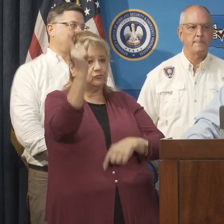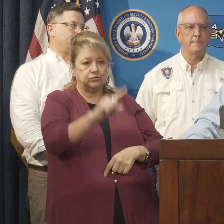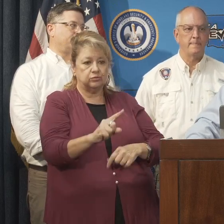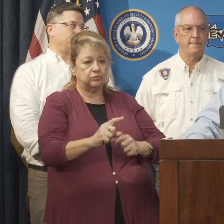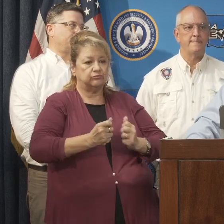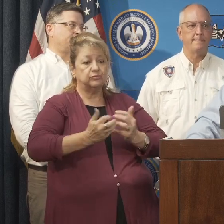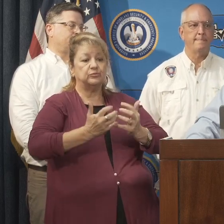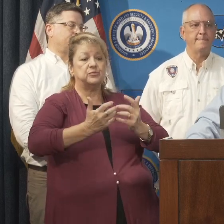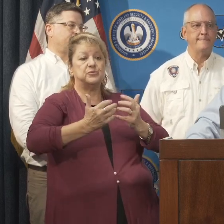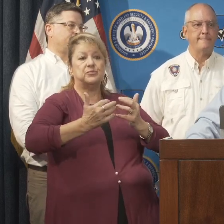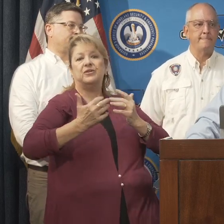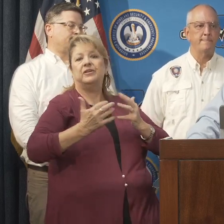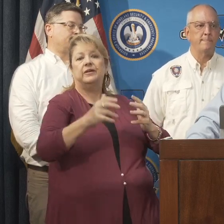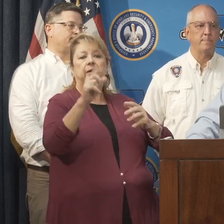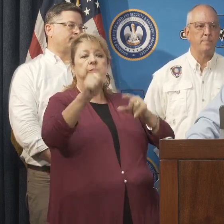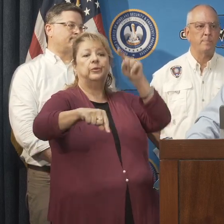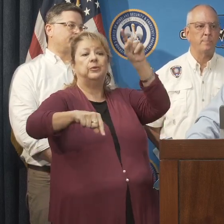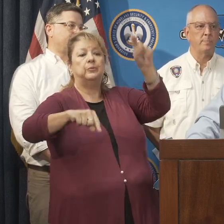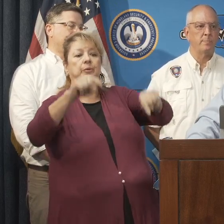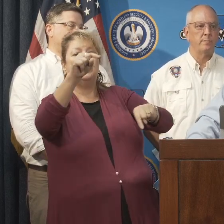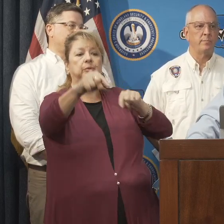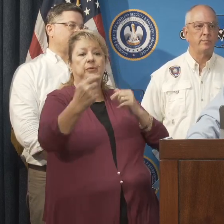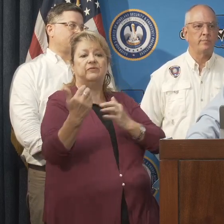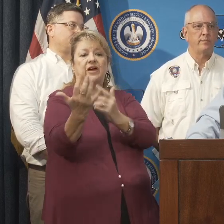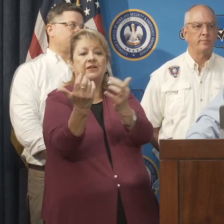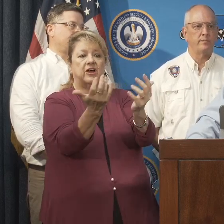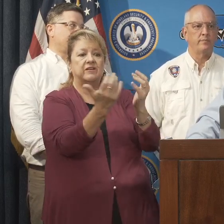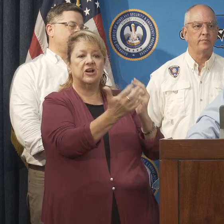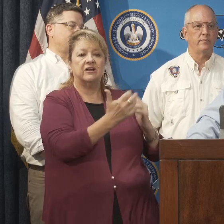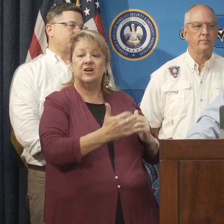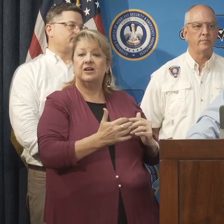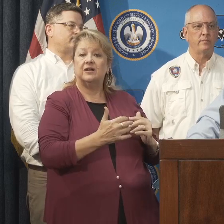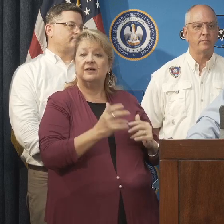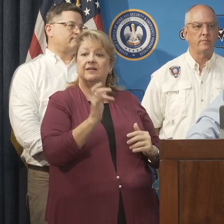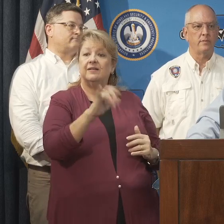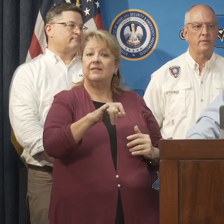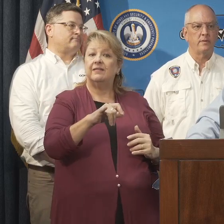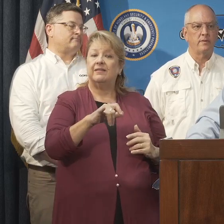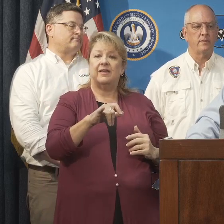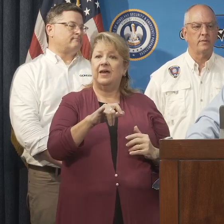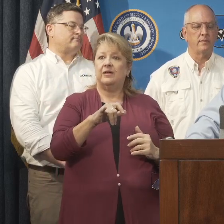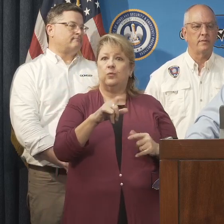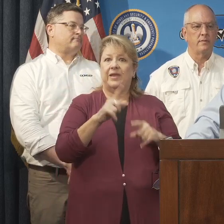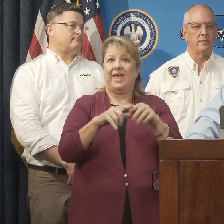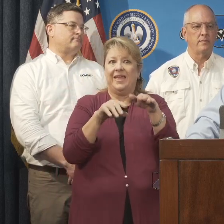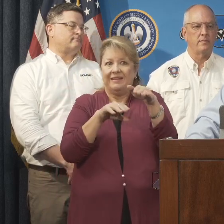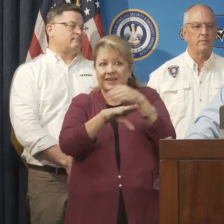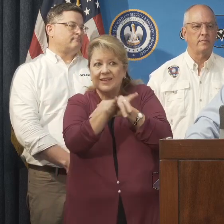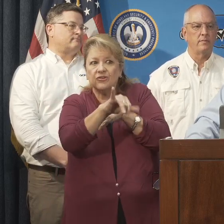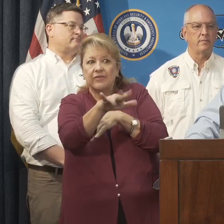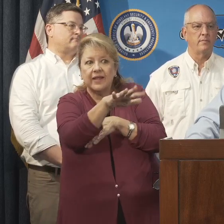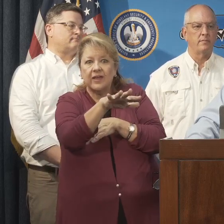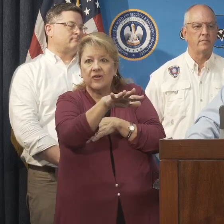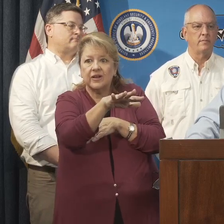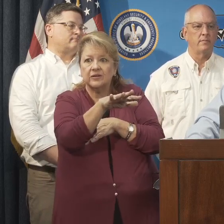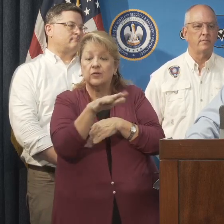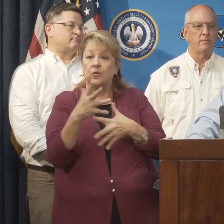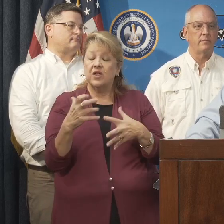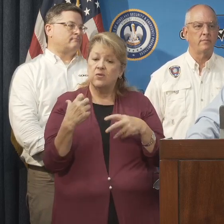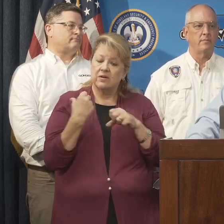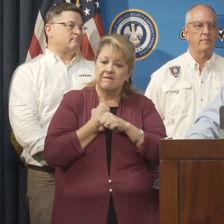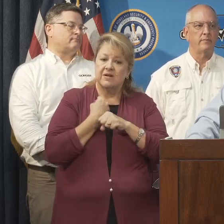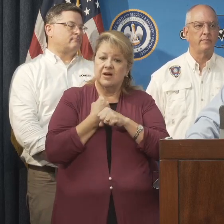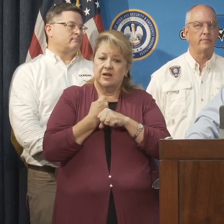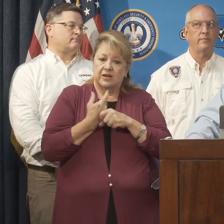around multiple different areas. And the other thing, when you look at this, a lot of that is inaccessible. So we continue to fight. We want to thank each and